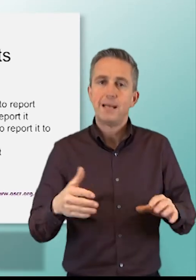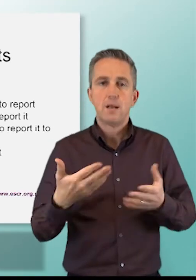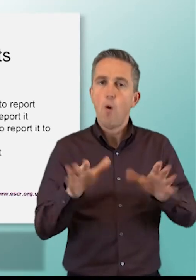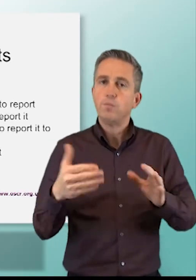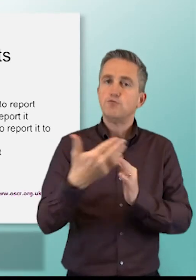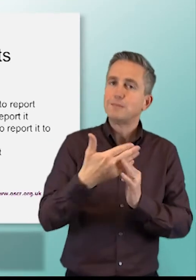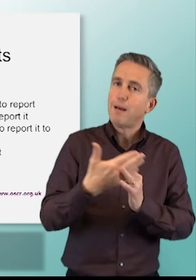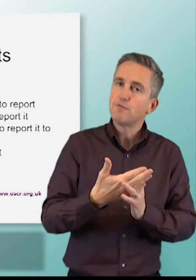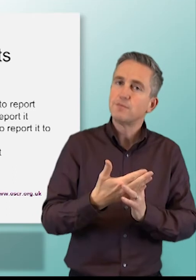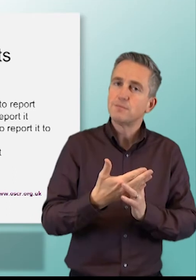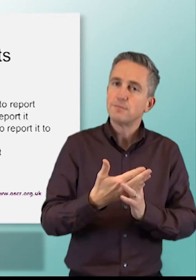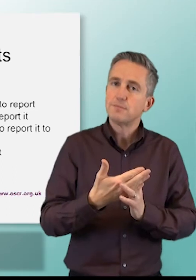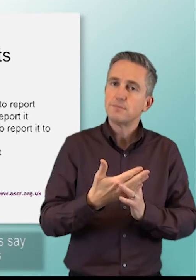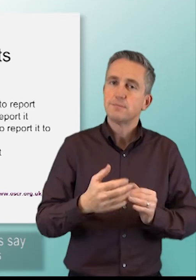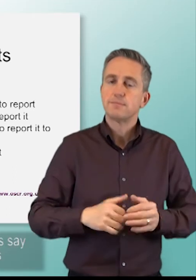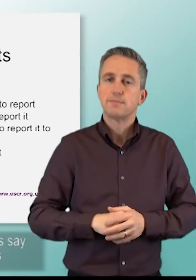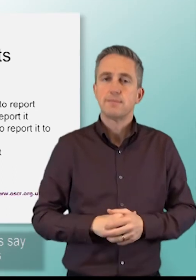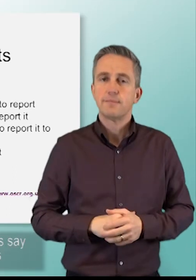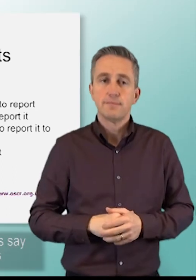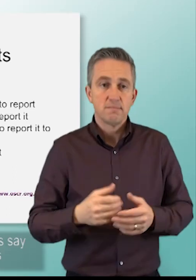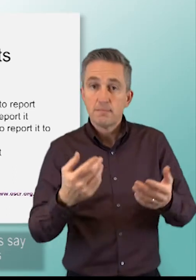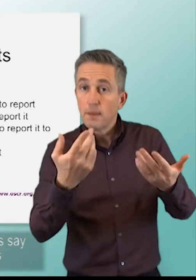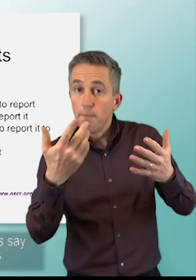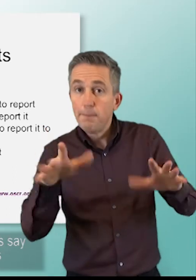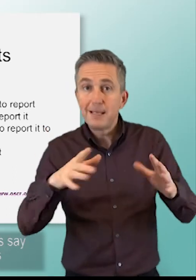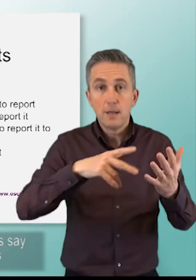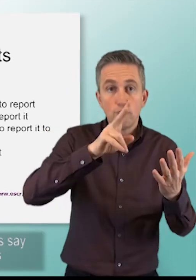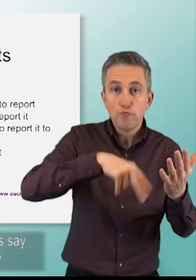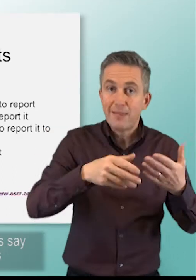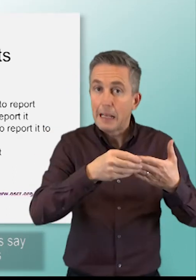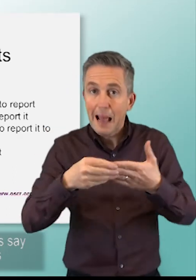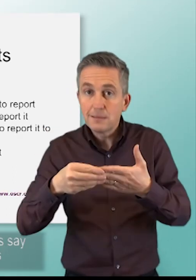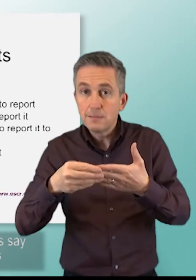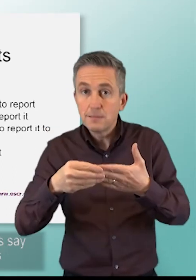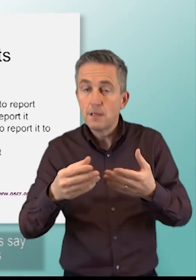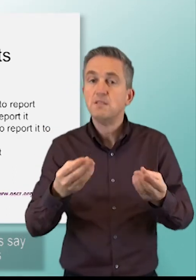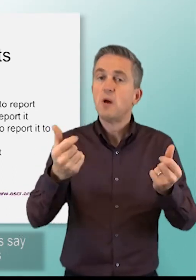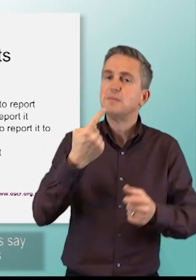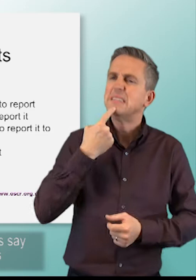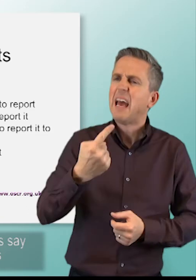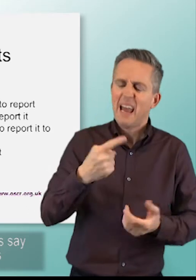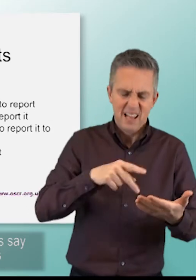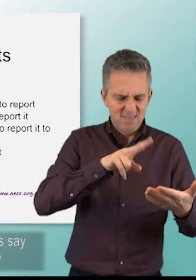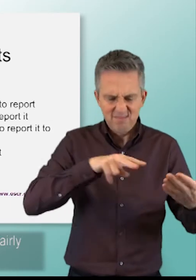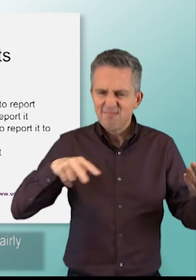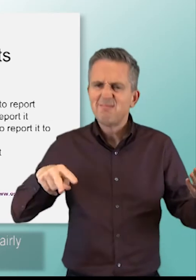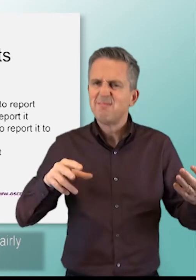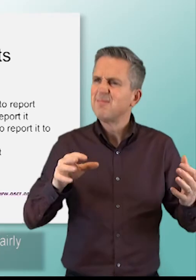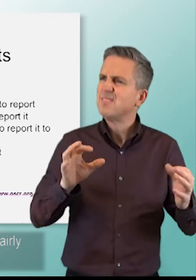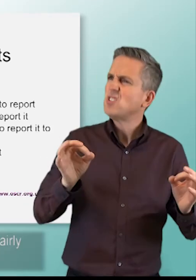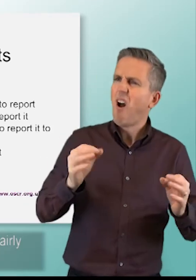right moments with the regulator. Now, people who have read the guidance sometimes say, well, it's not prescriptive enough. You're not telling